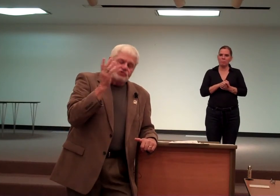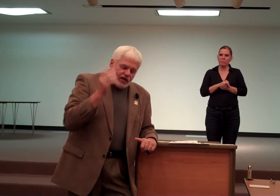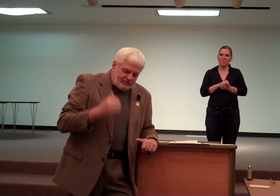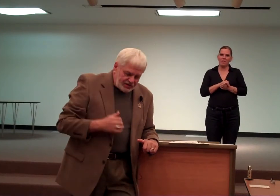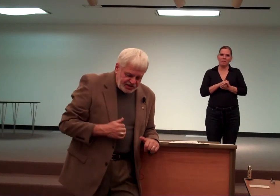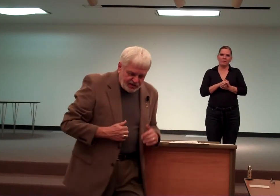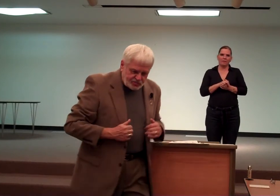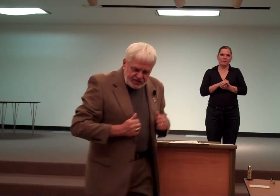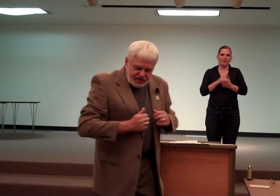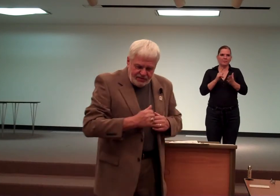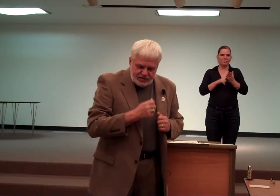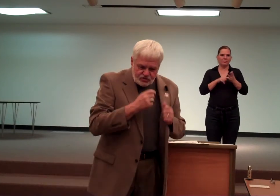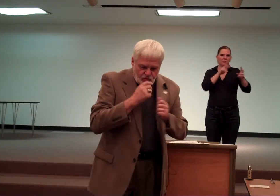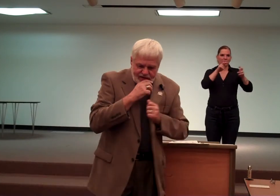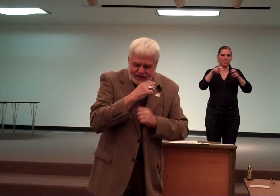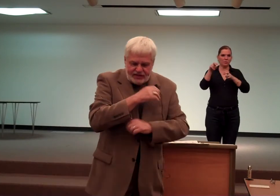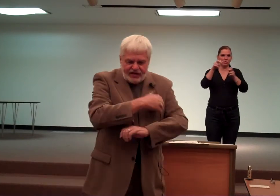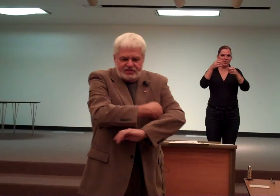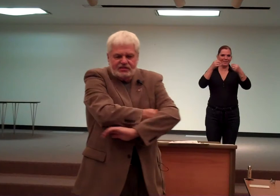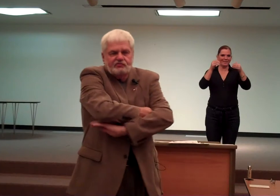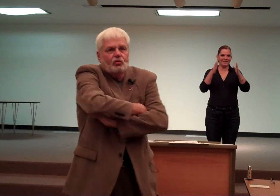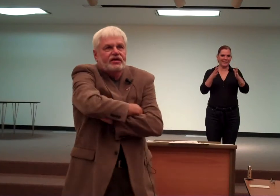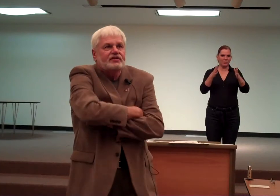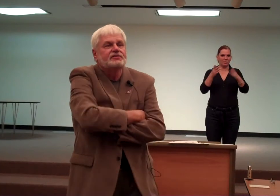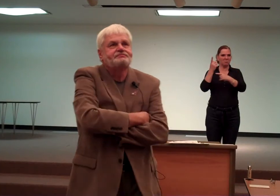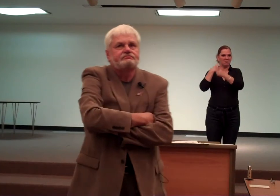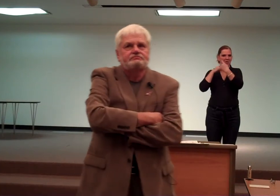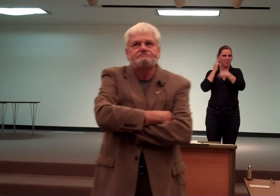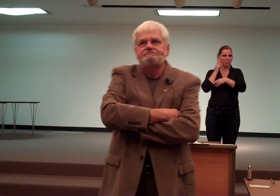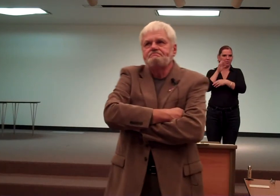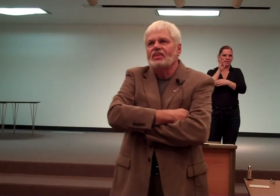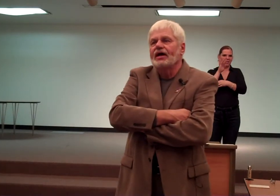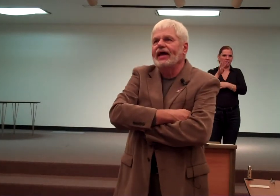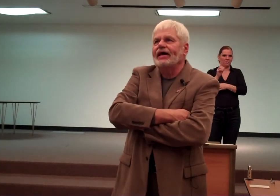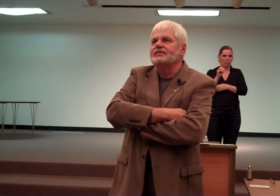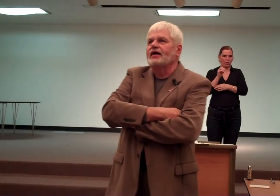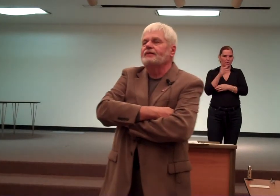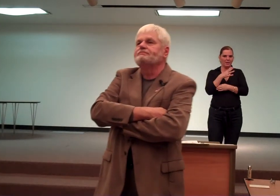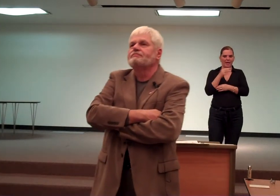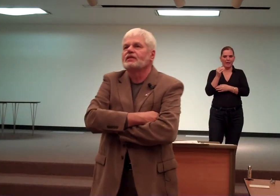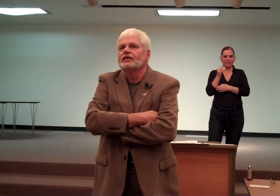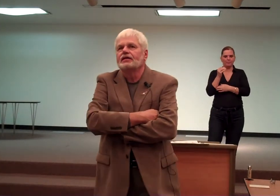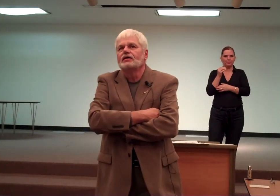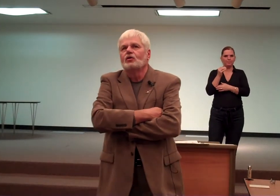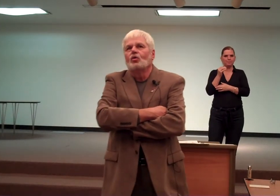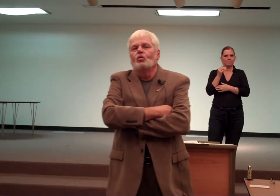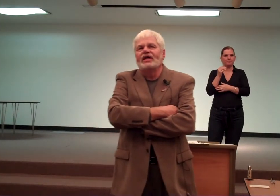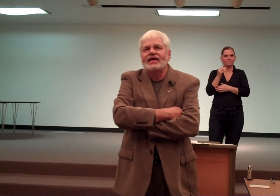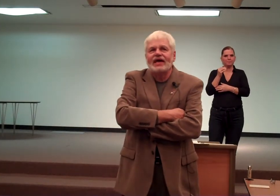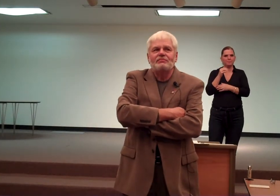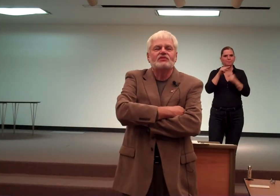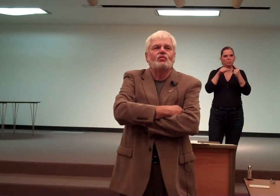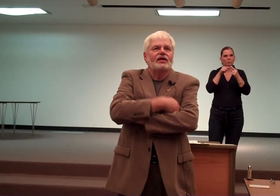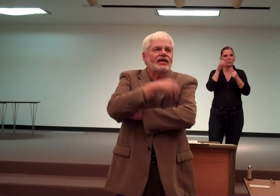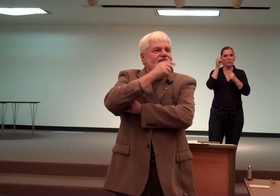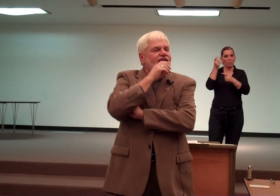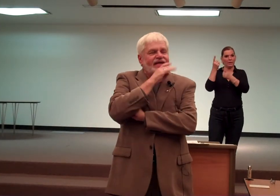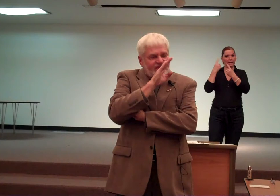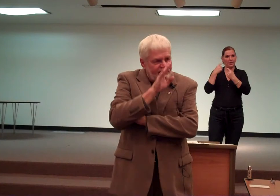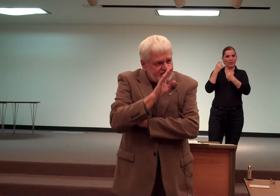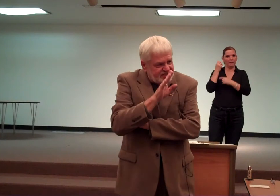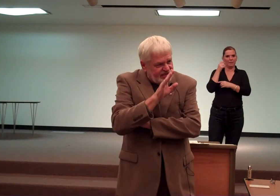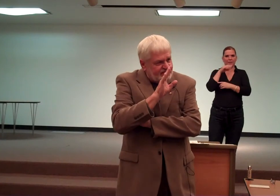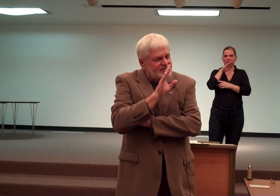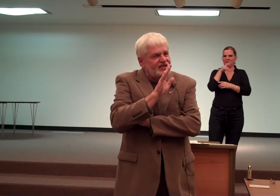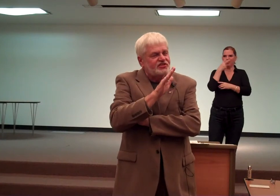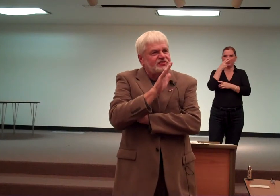There was a traveling salesman who came into Wheeling in the 1840s, and when he came into Wheeling, he said